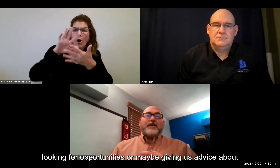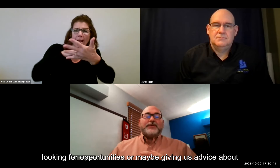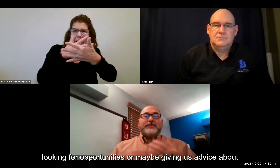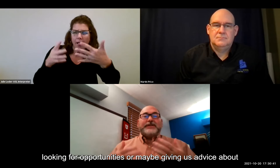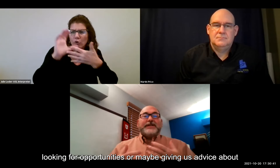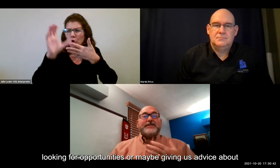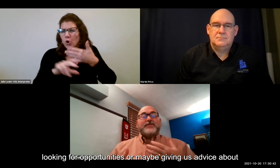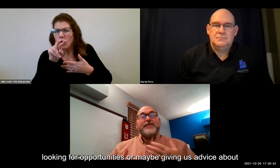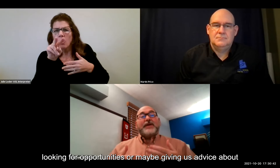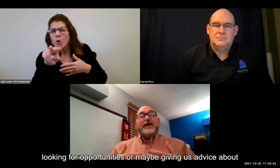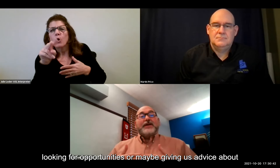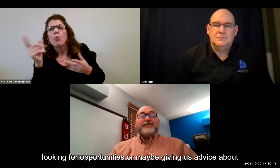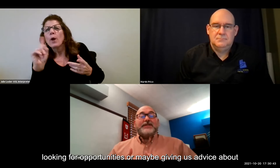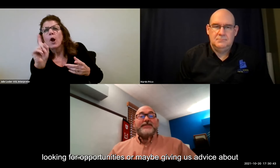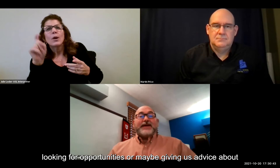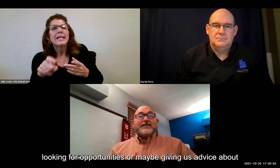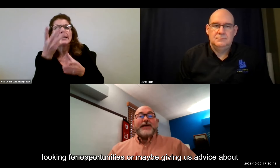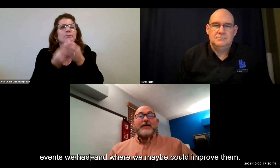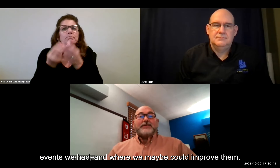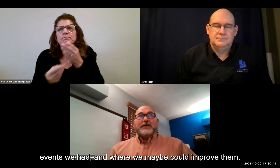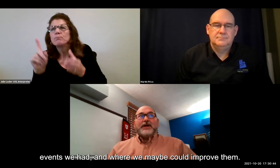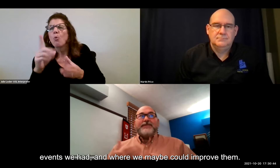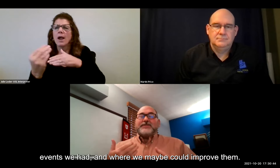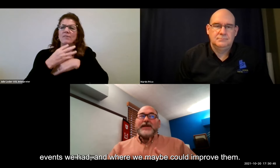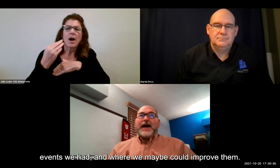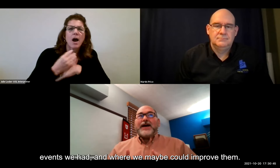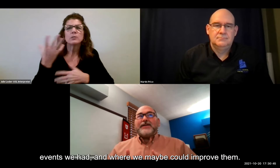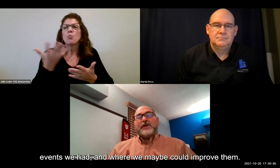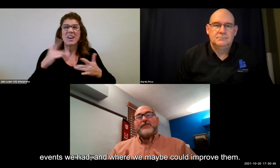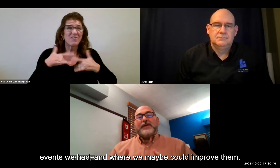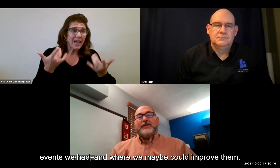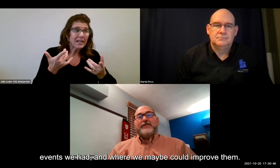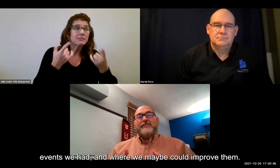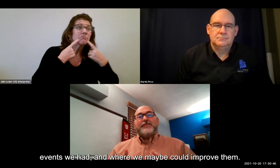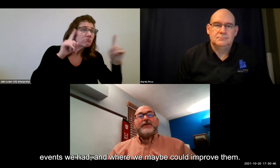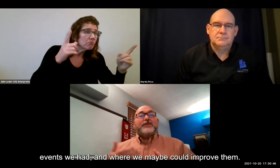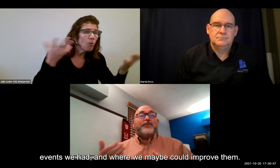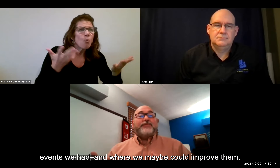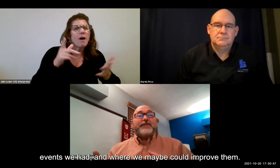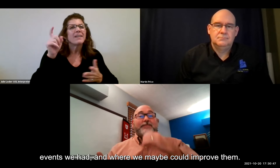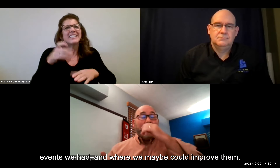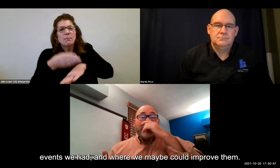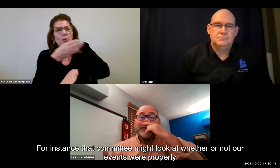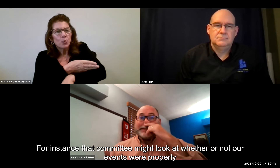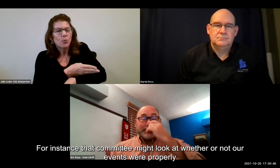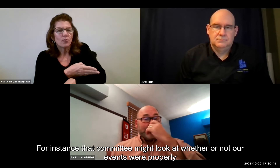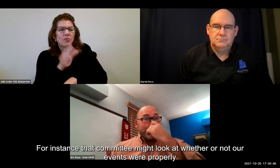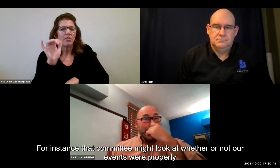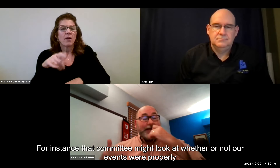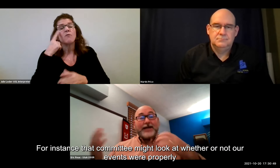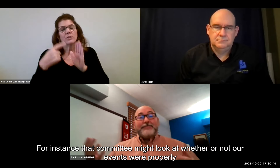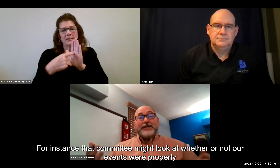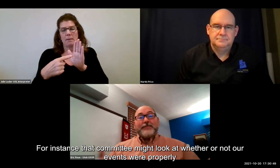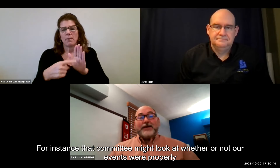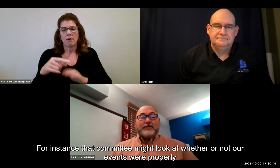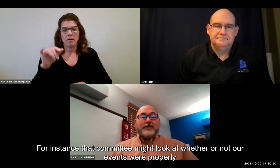for opportunities, or maybe giving us advice about events we had and where we maybe could improve them. For instance,